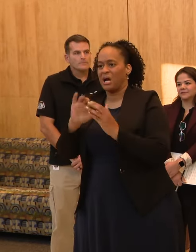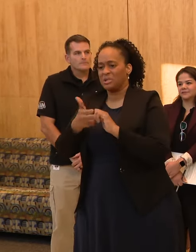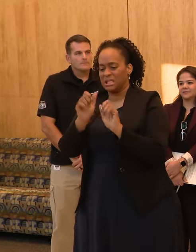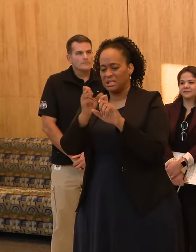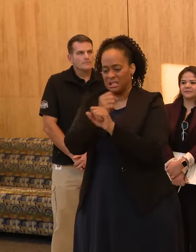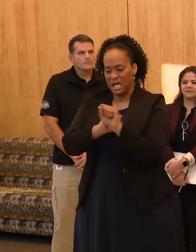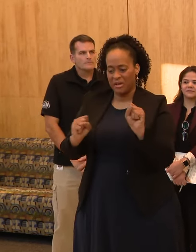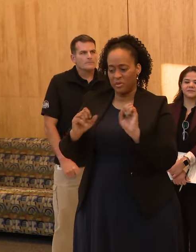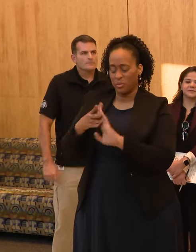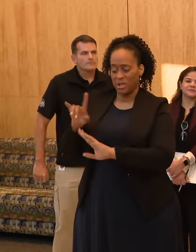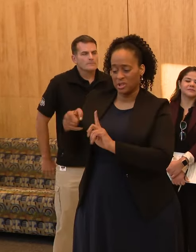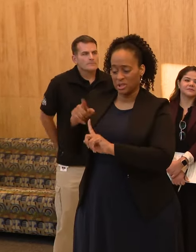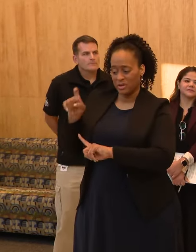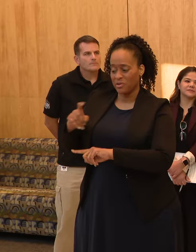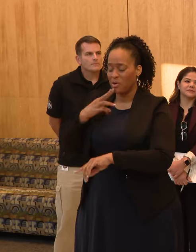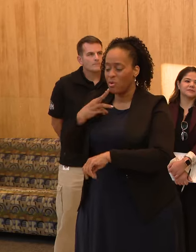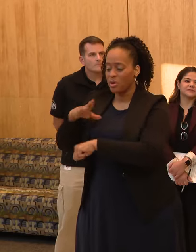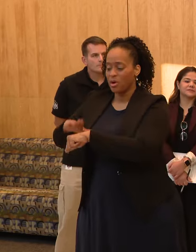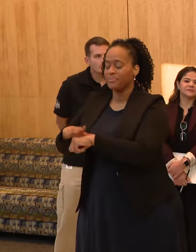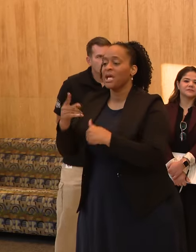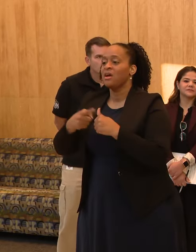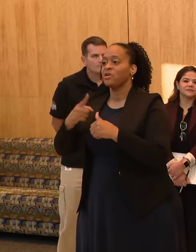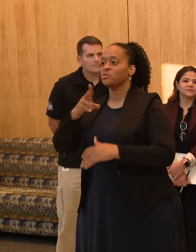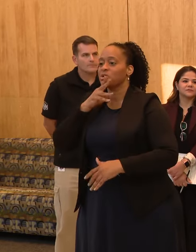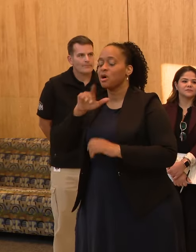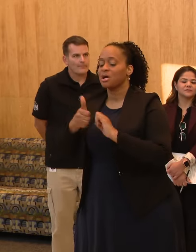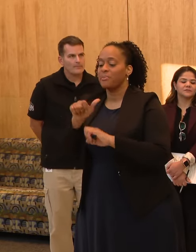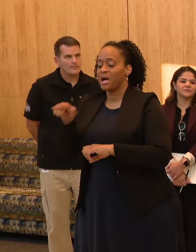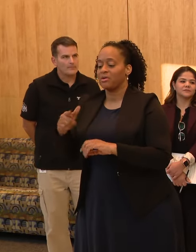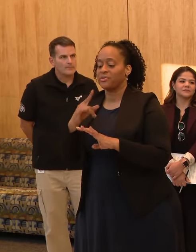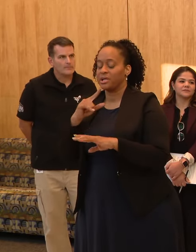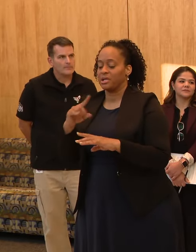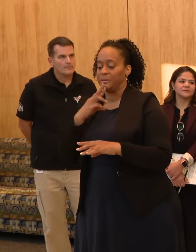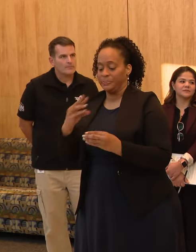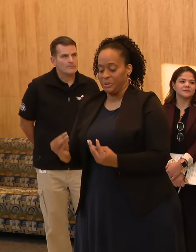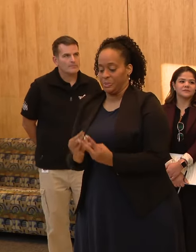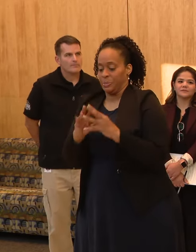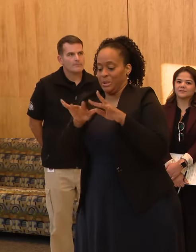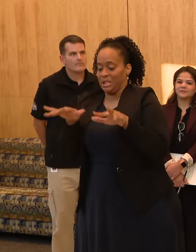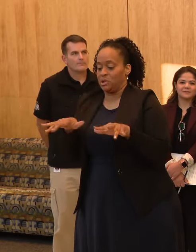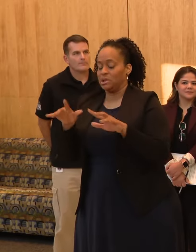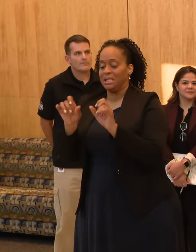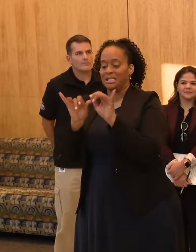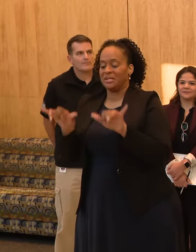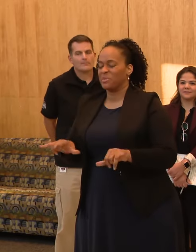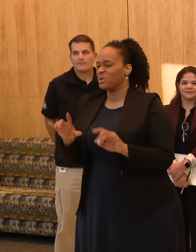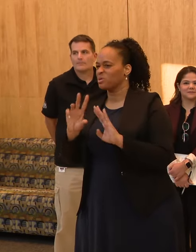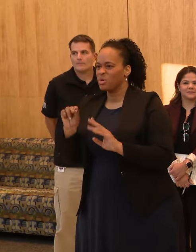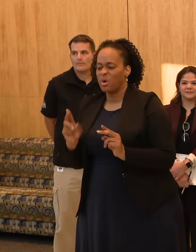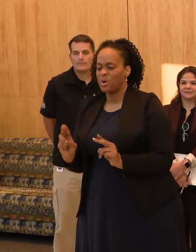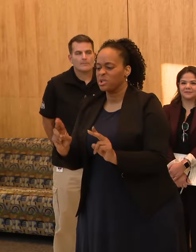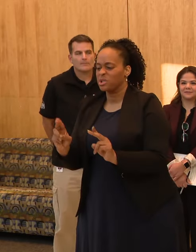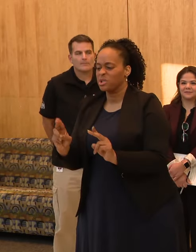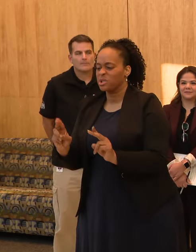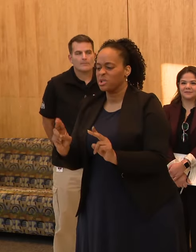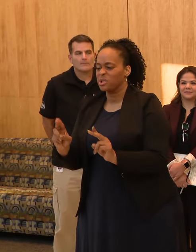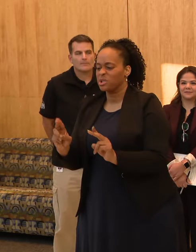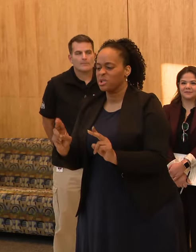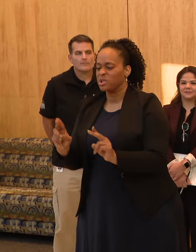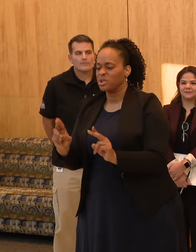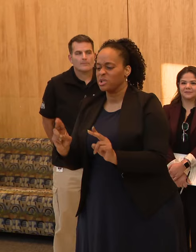turn the water back on? Yeah, look, so first of all, when we talk about the sprinkler systems, there's no urgency or rush to do that anytime